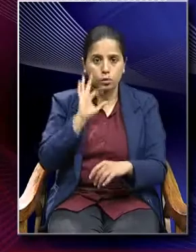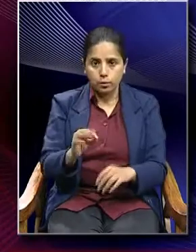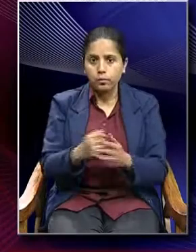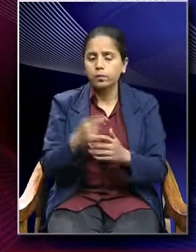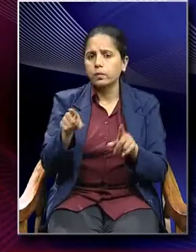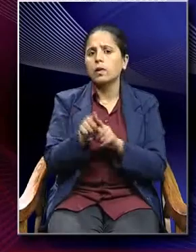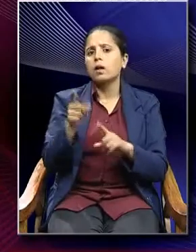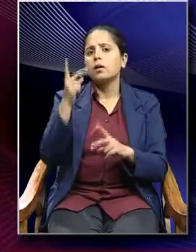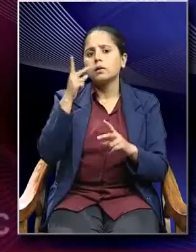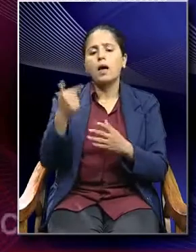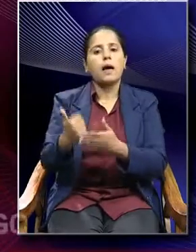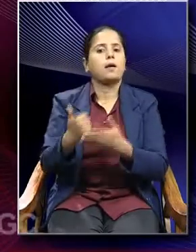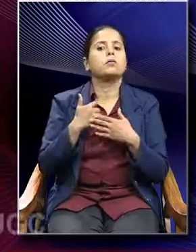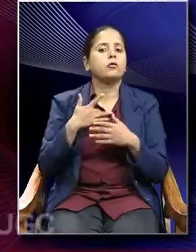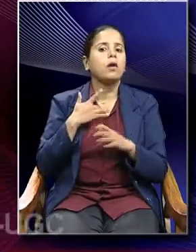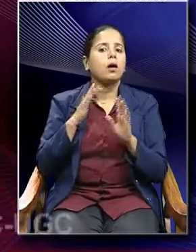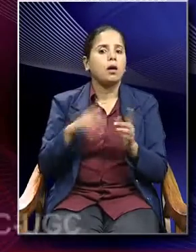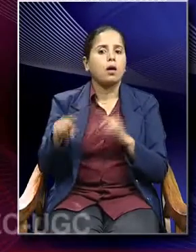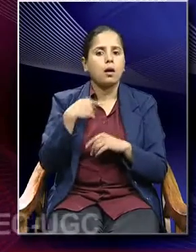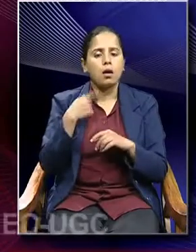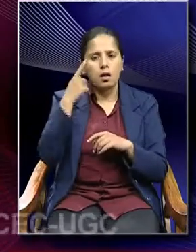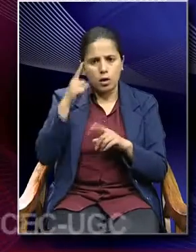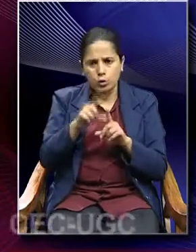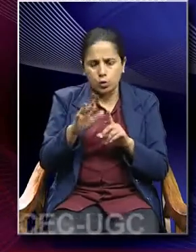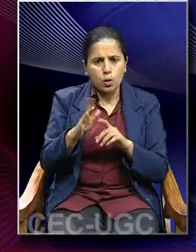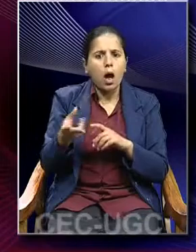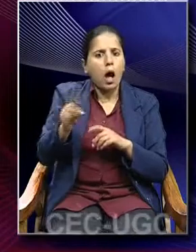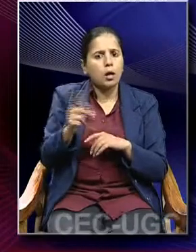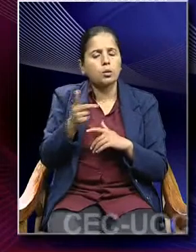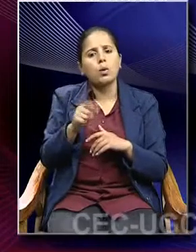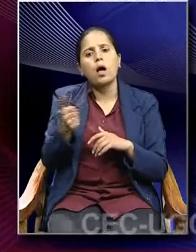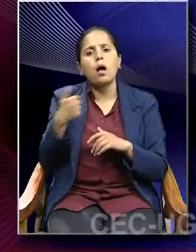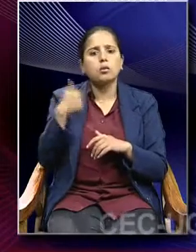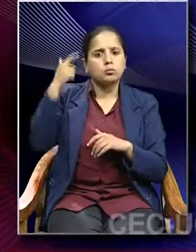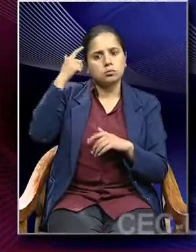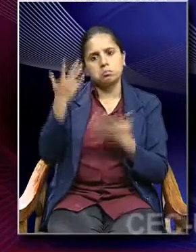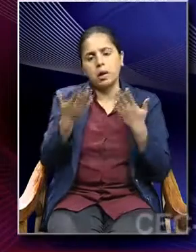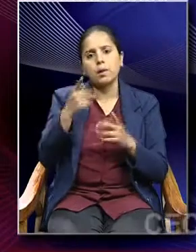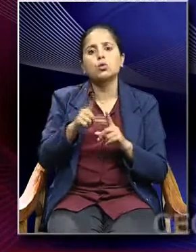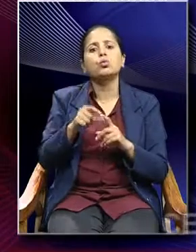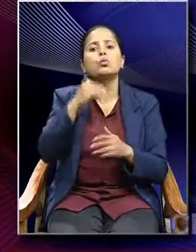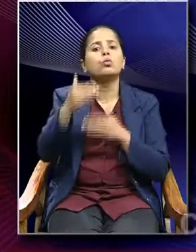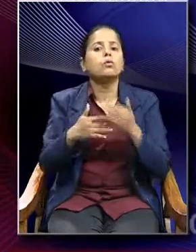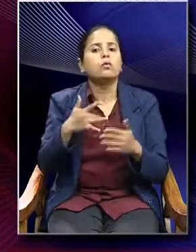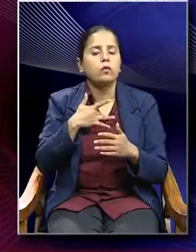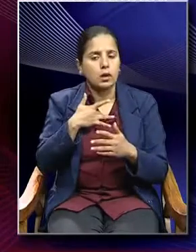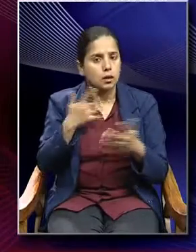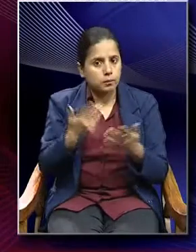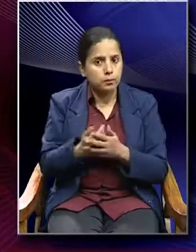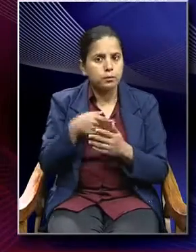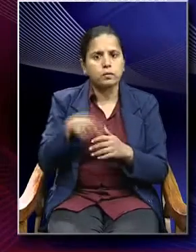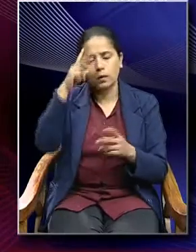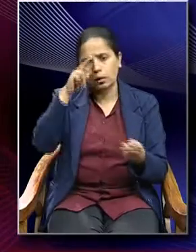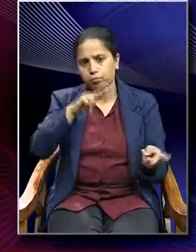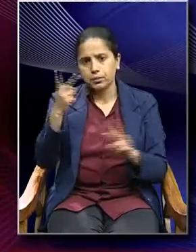also kind of helps us to undo the certain sets of assumptions, certain sense of myths which